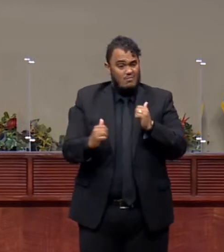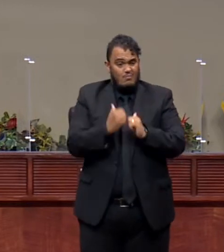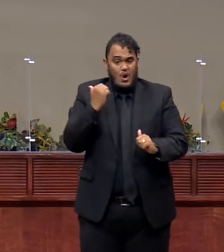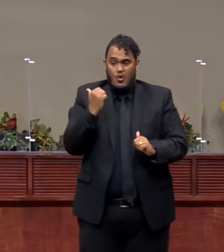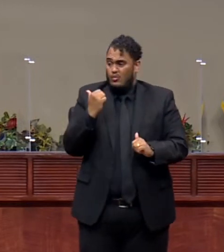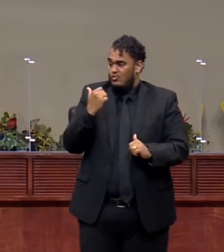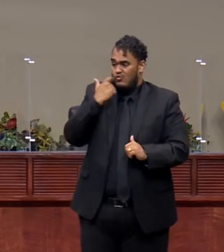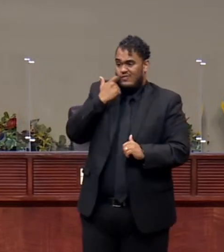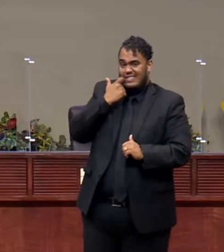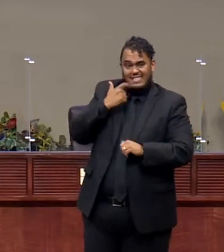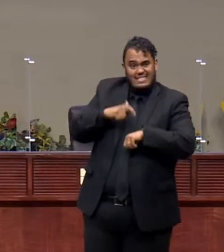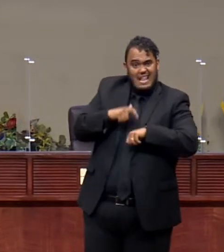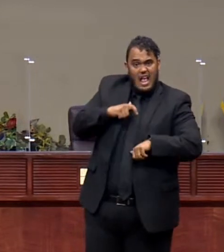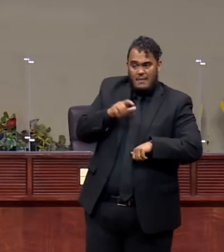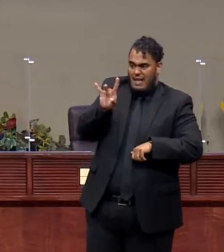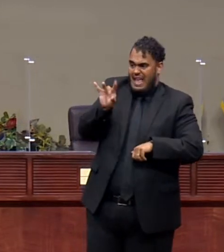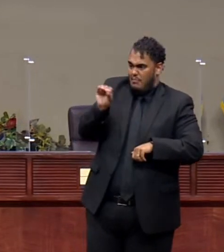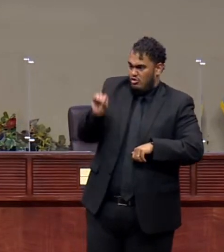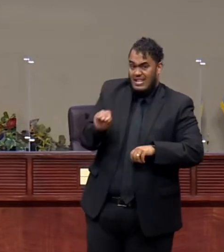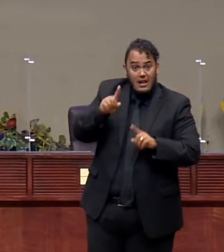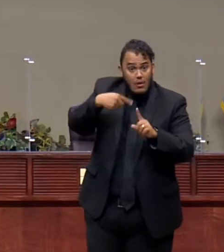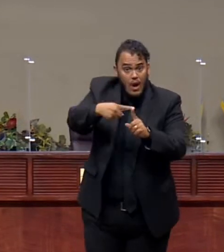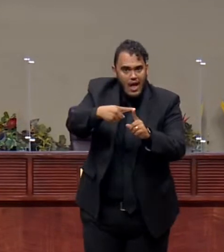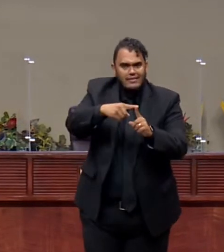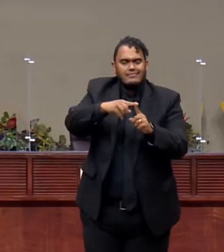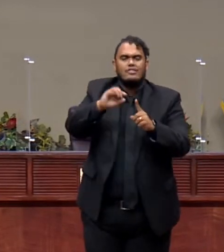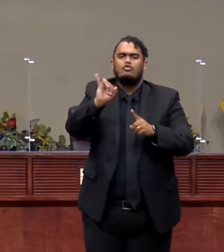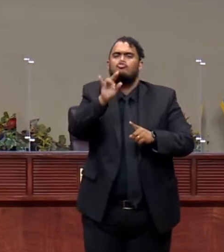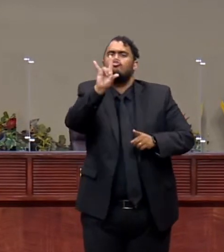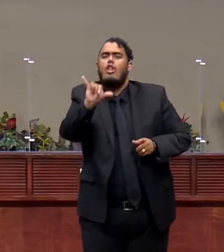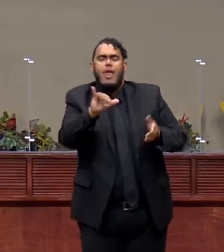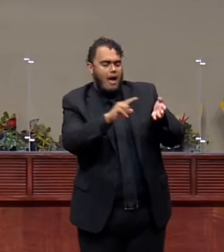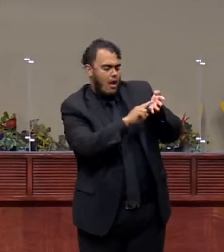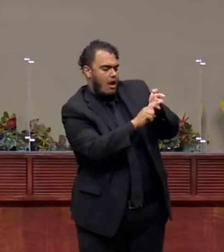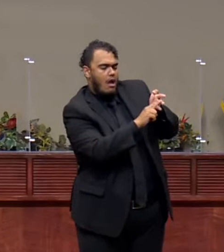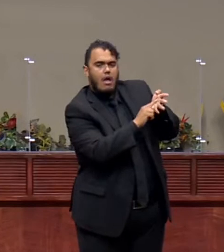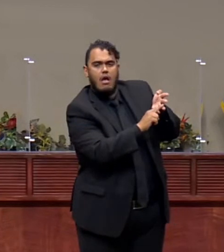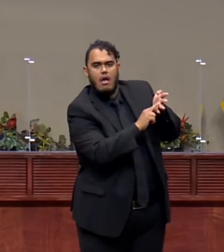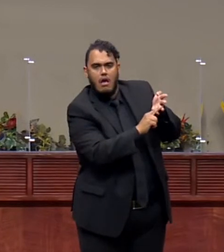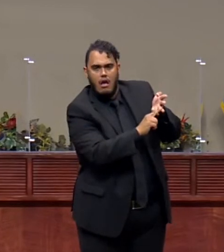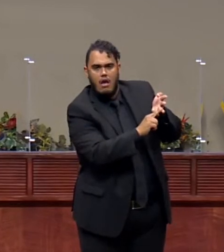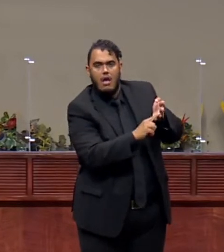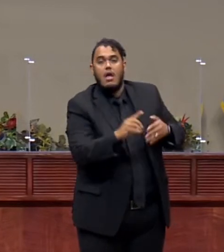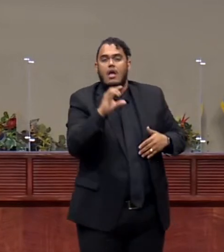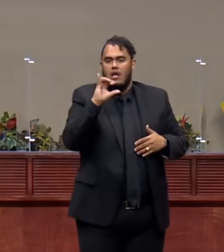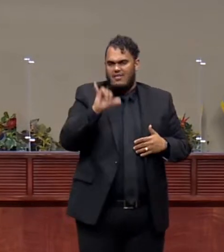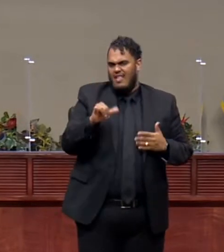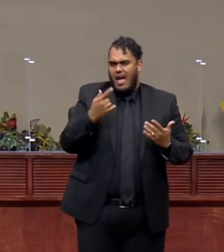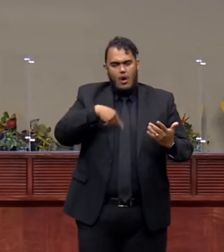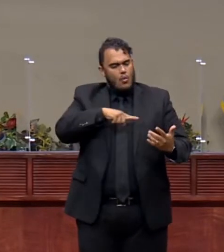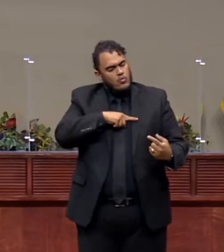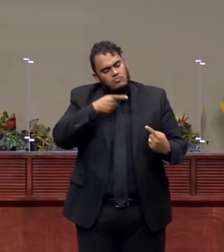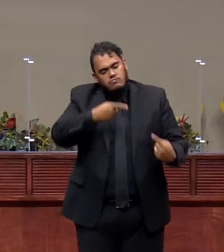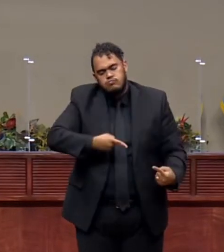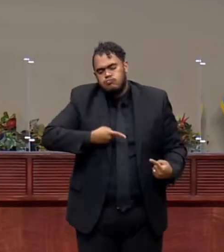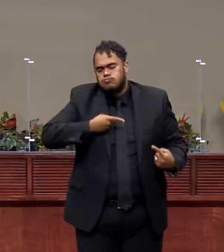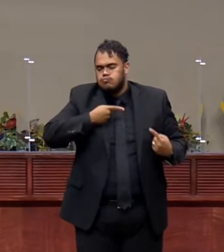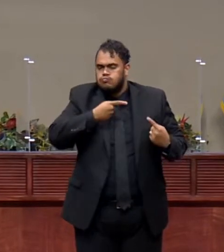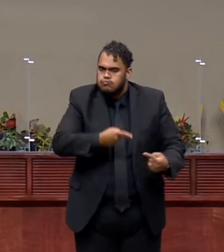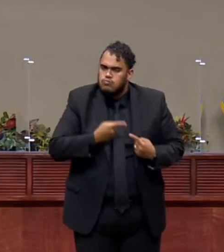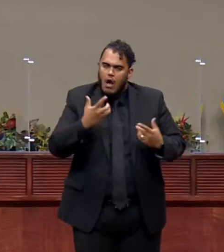all know the pinnacle that we are striving for is to get that number at 5% or below. Once we